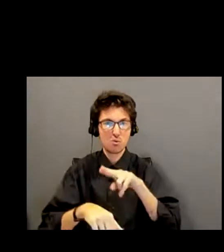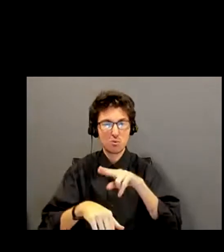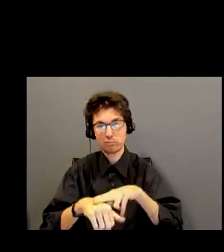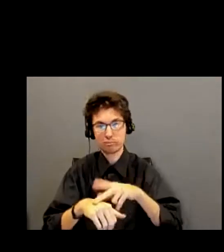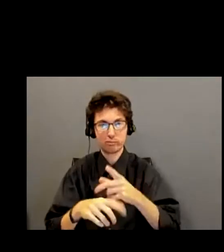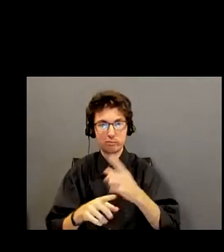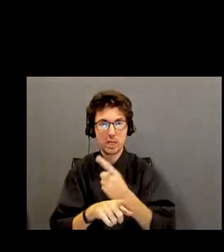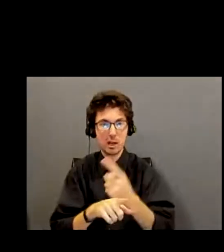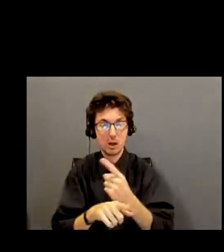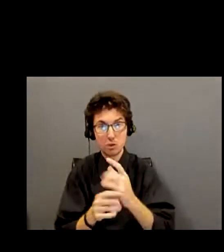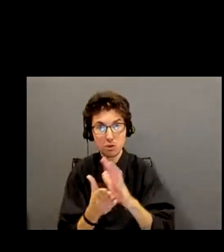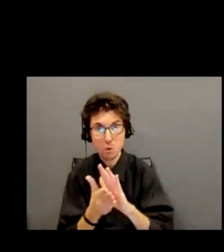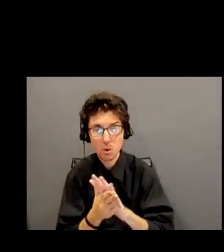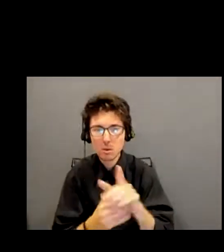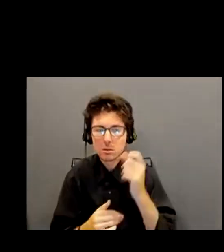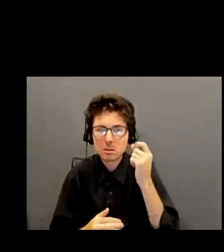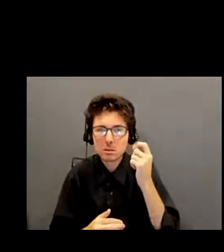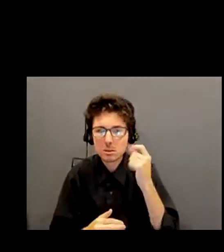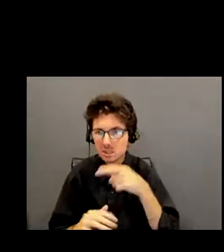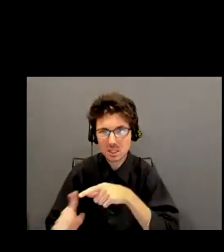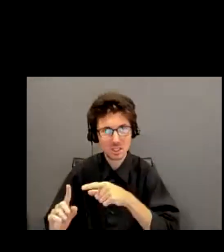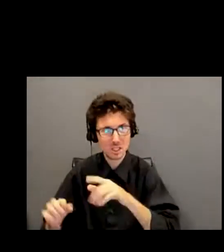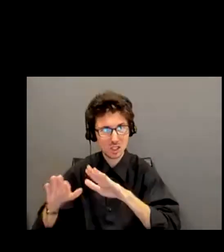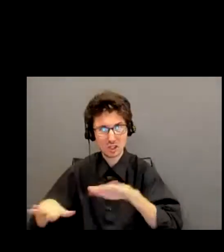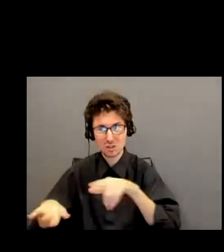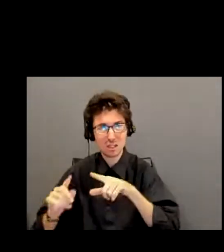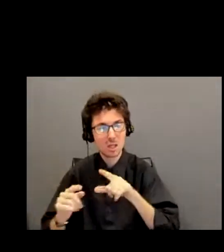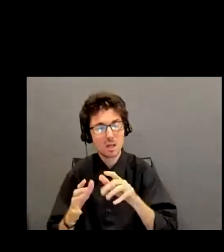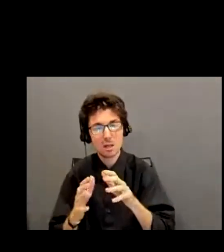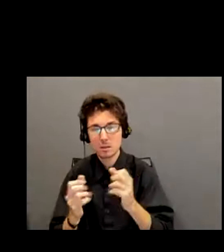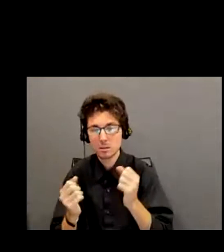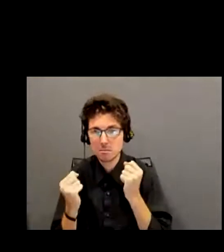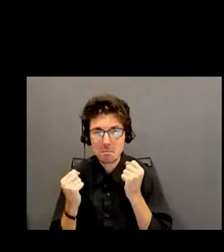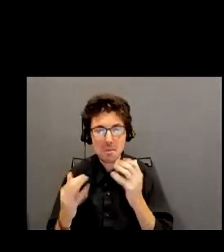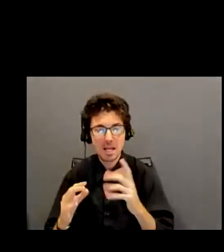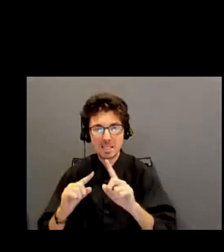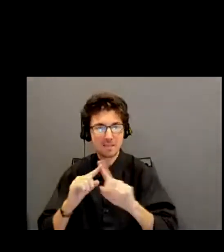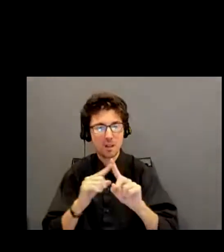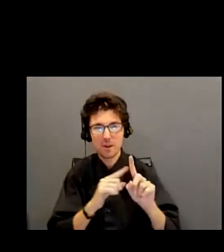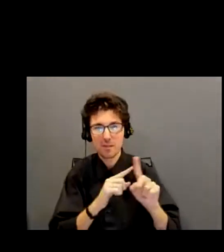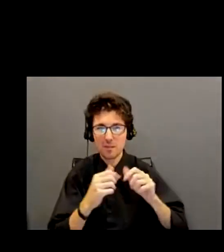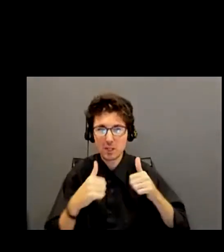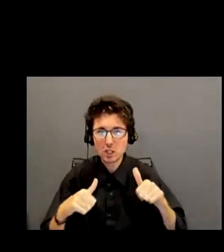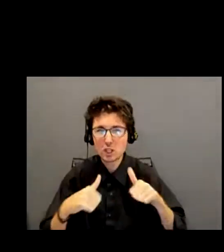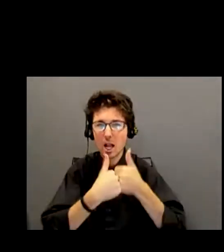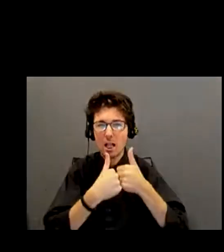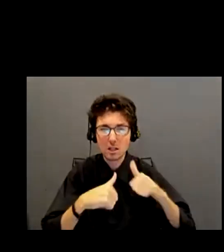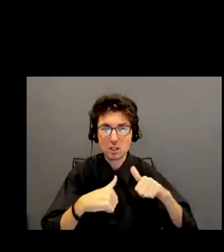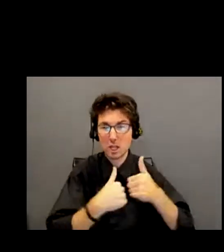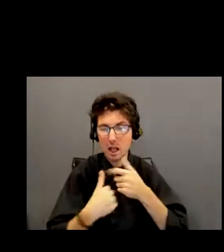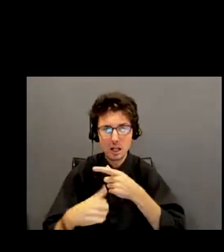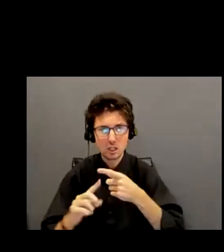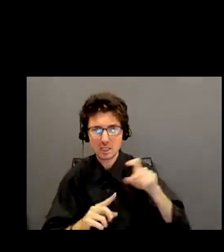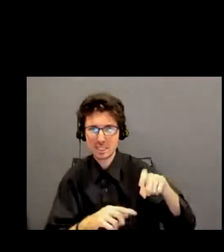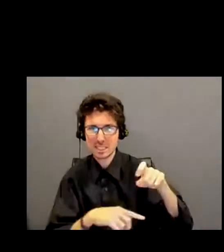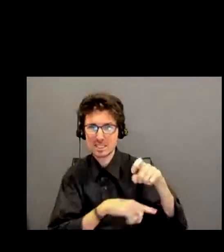quarter of these students who study in a completely separated special education system.